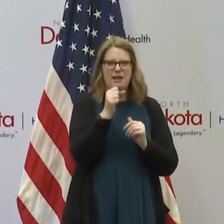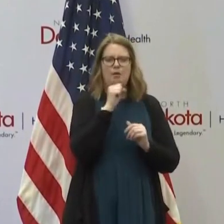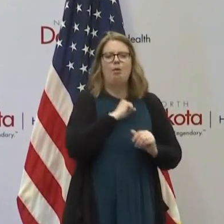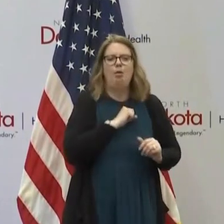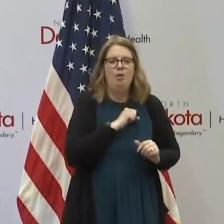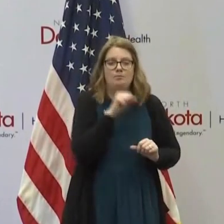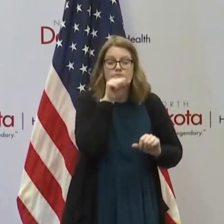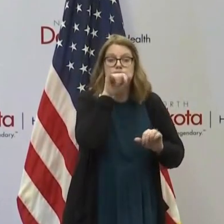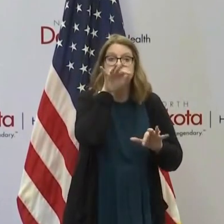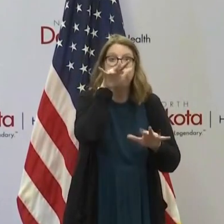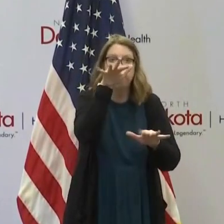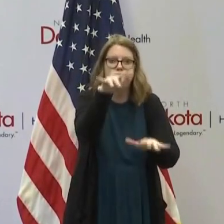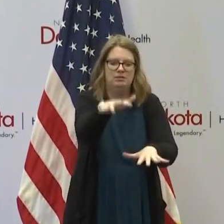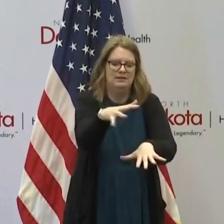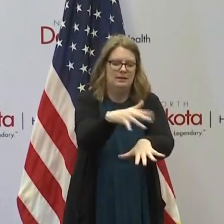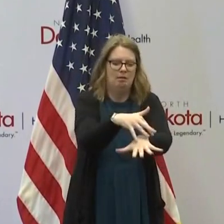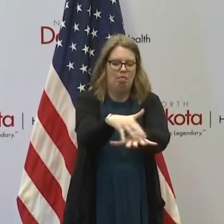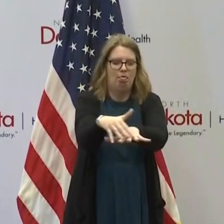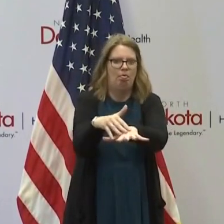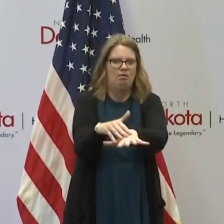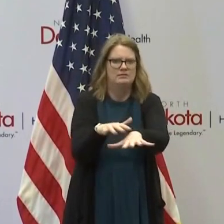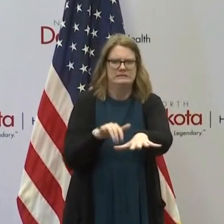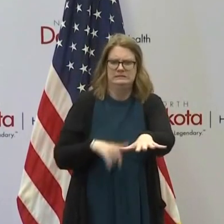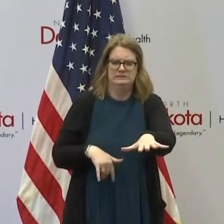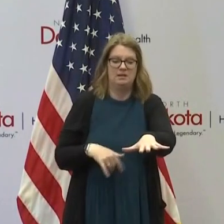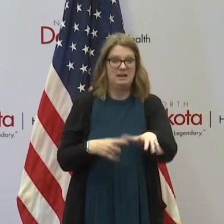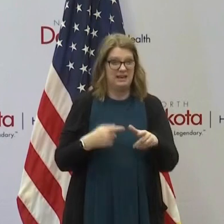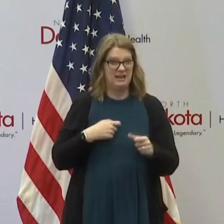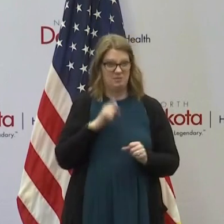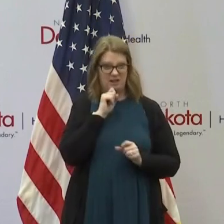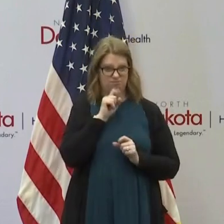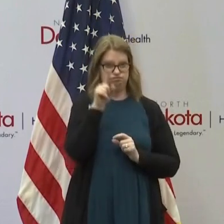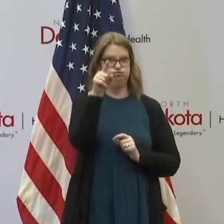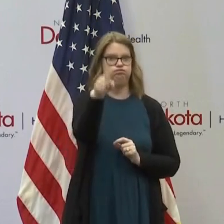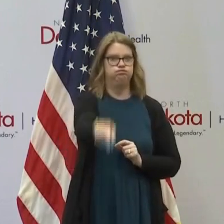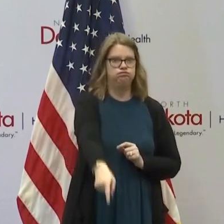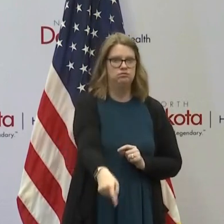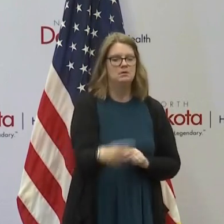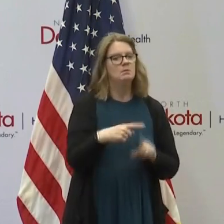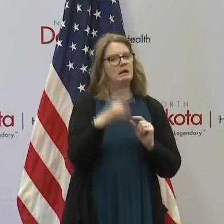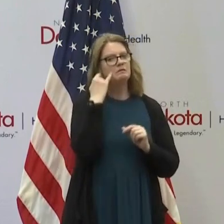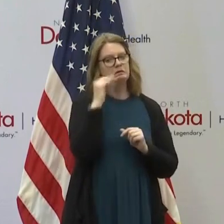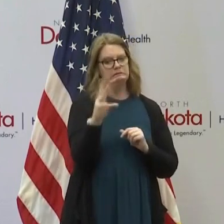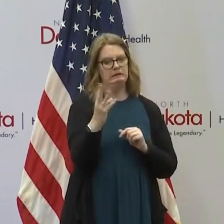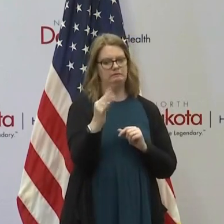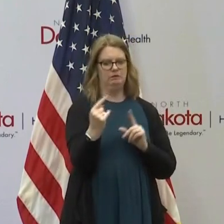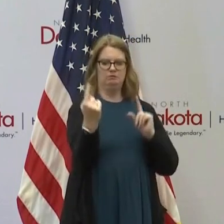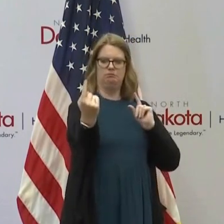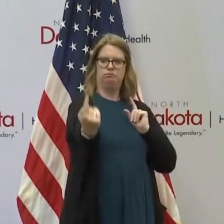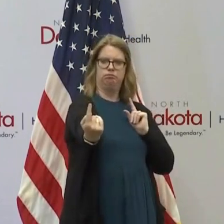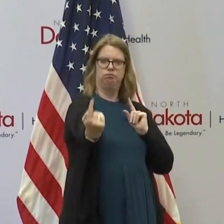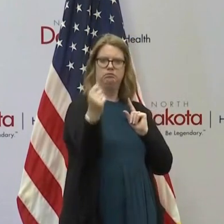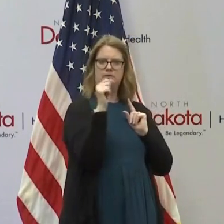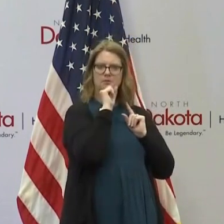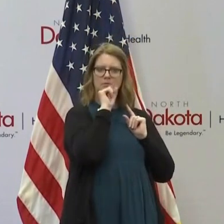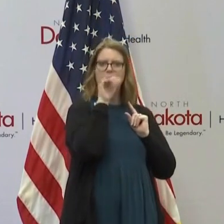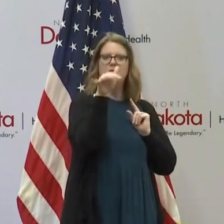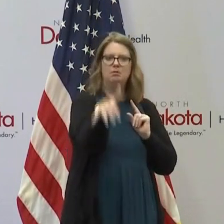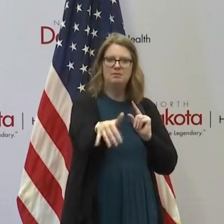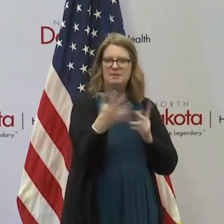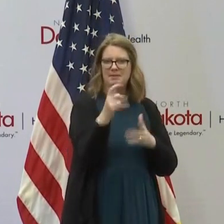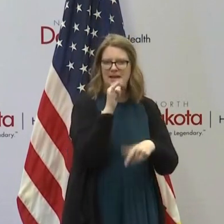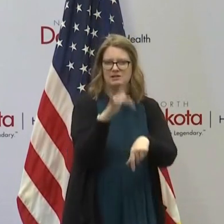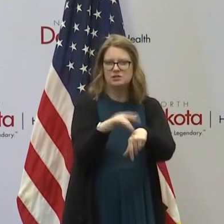is floating through the air. So those two things alone can stop a lot of the spread. But if you're in a spot where you can't control your interaction with